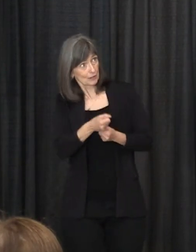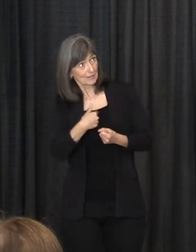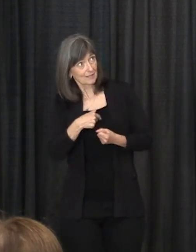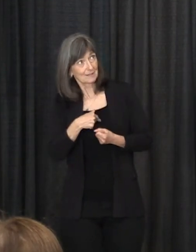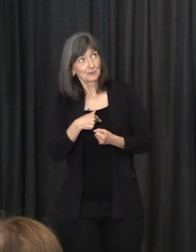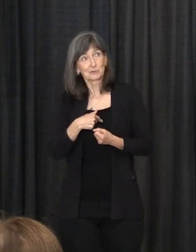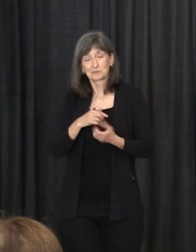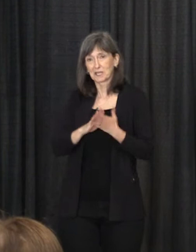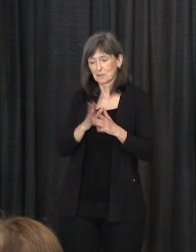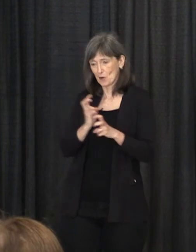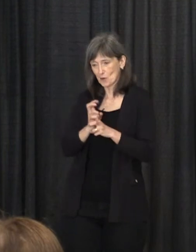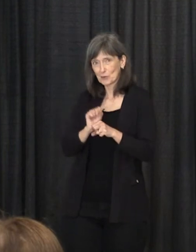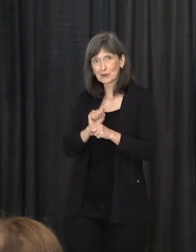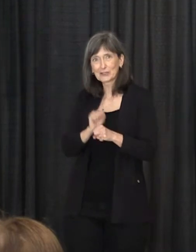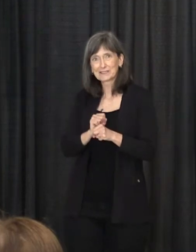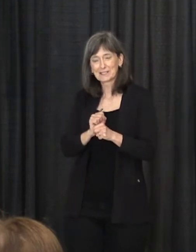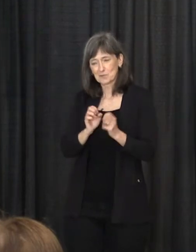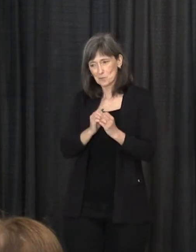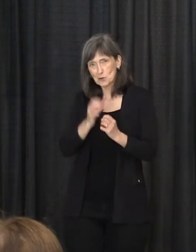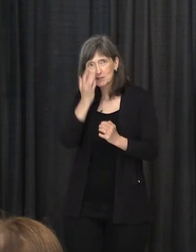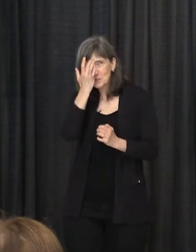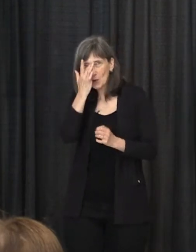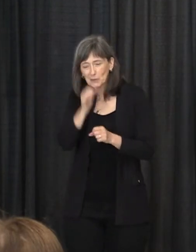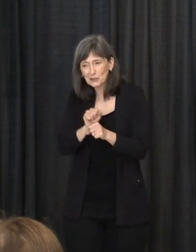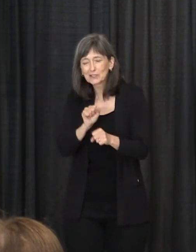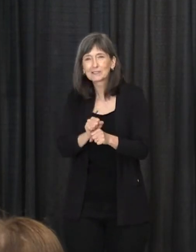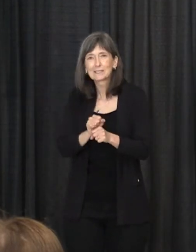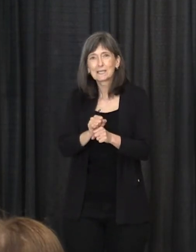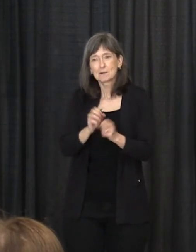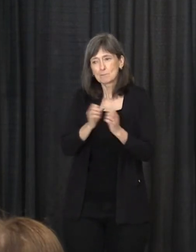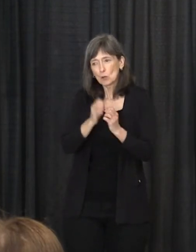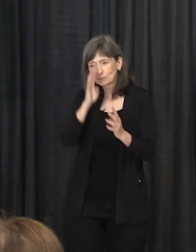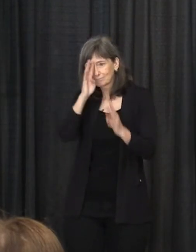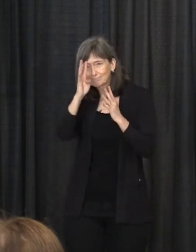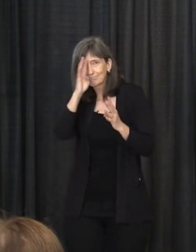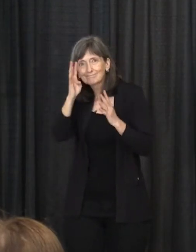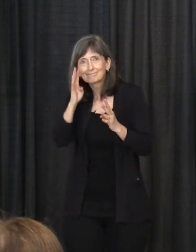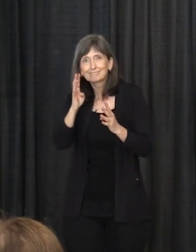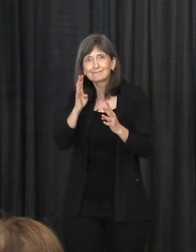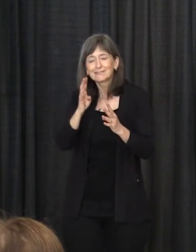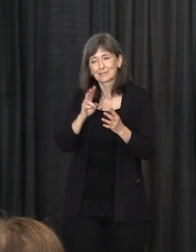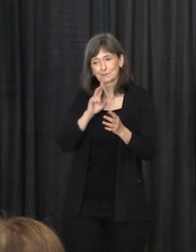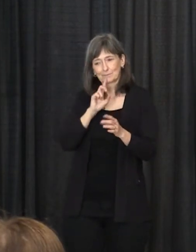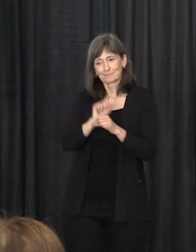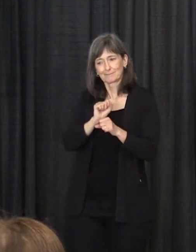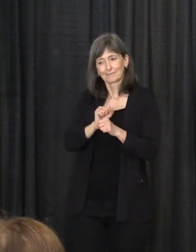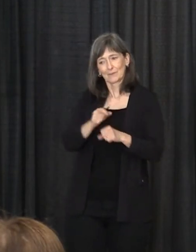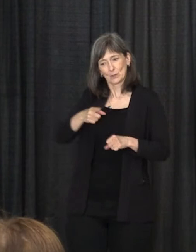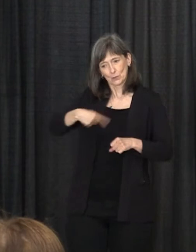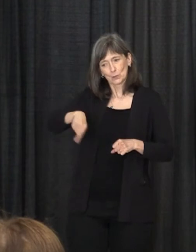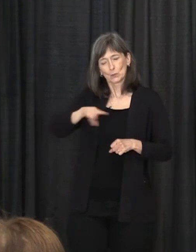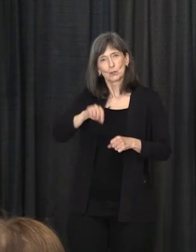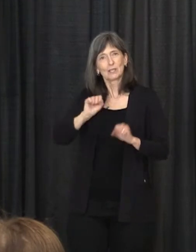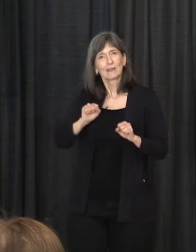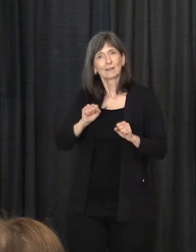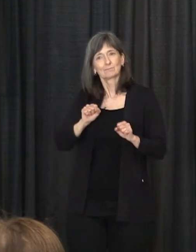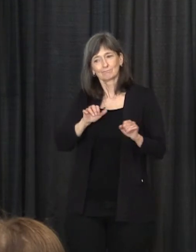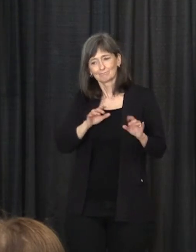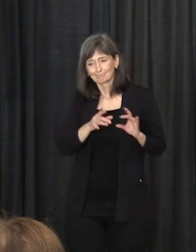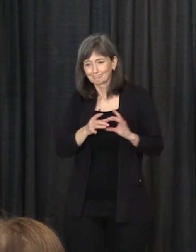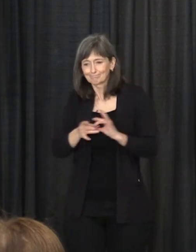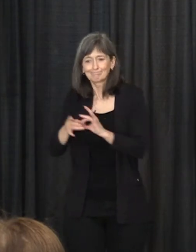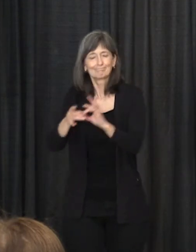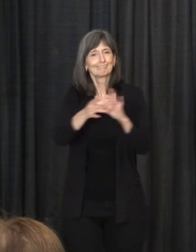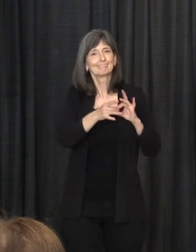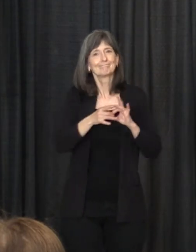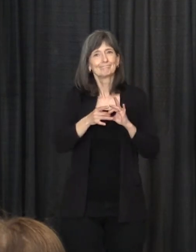smarter and keep on innovating to make sure that we achieve an utmost synergy between